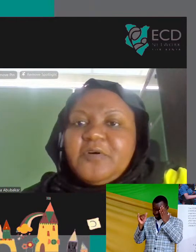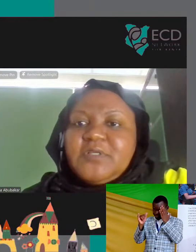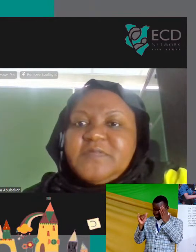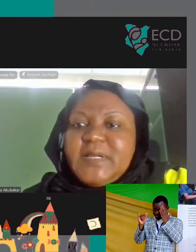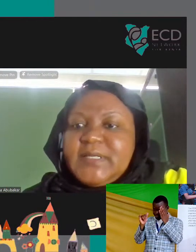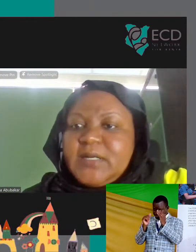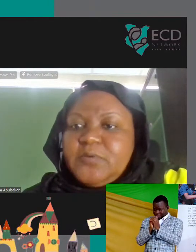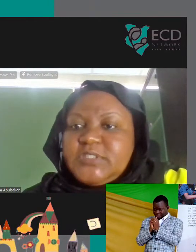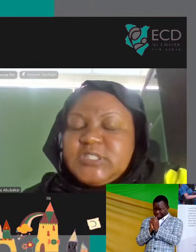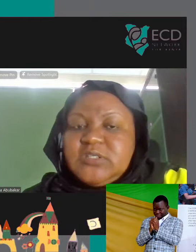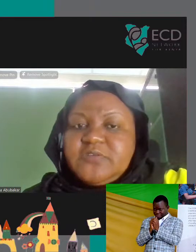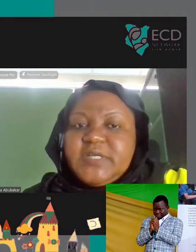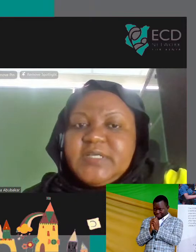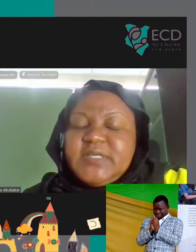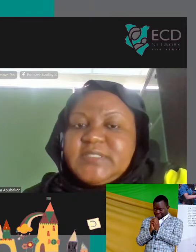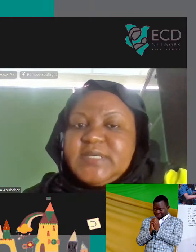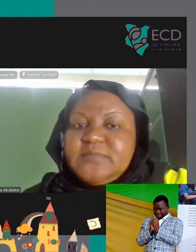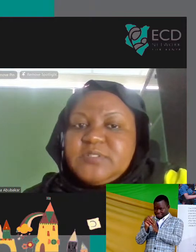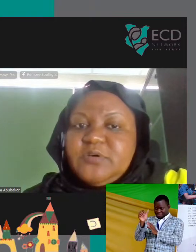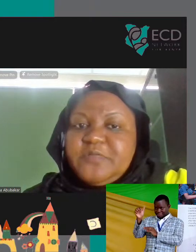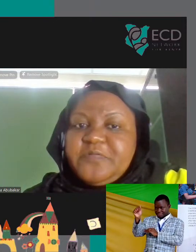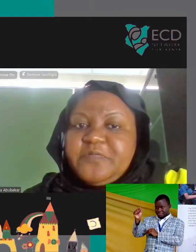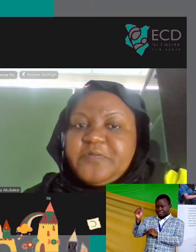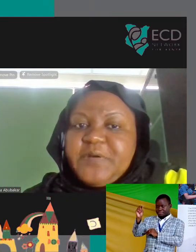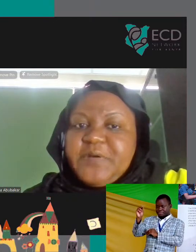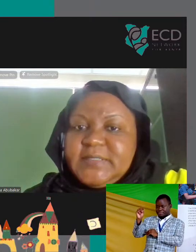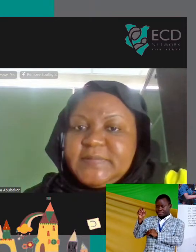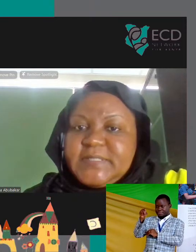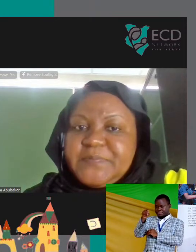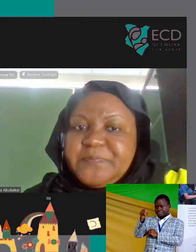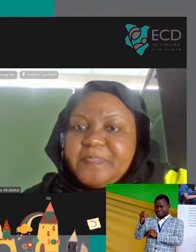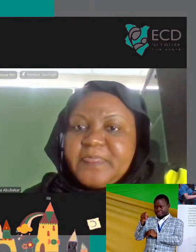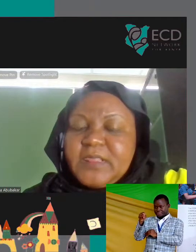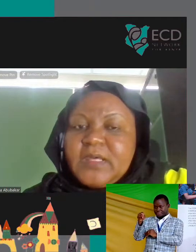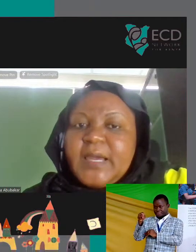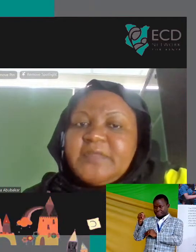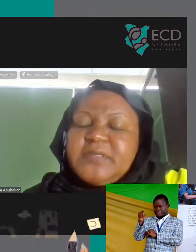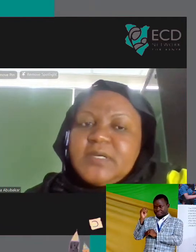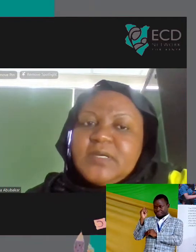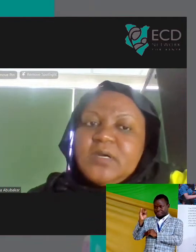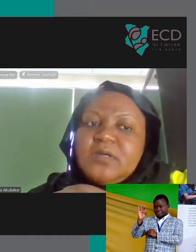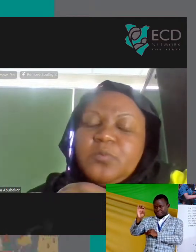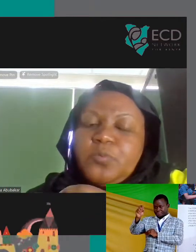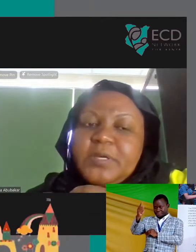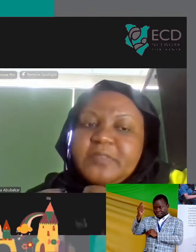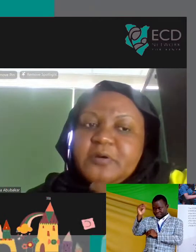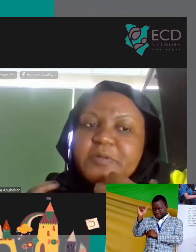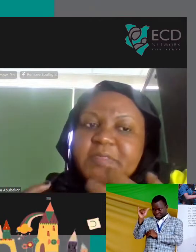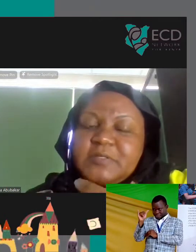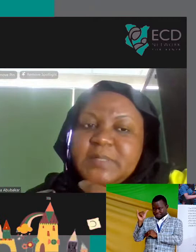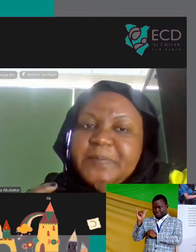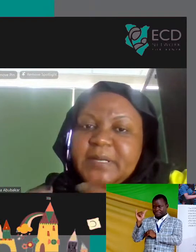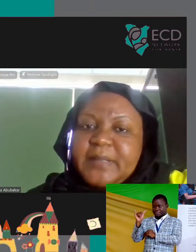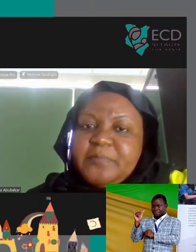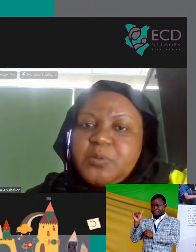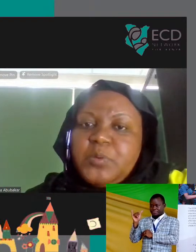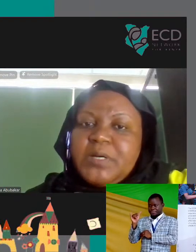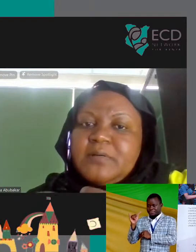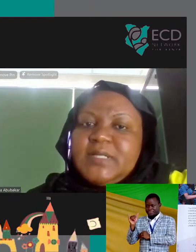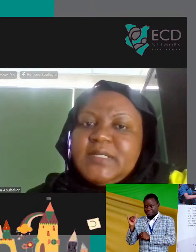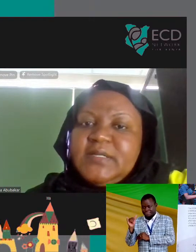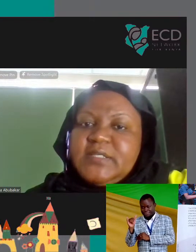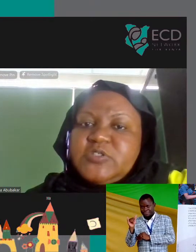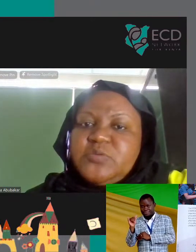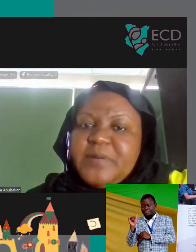caring for vulnerable children in times of pandemic? I think with or without a pandemic,